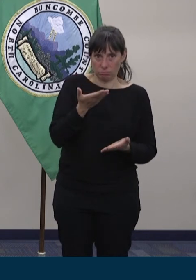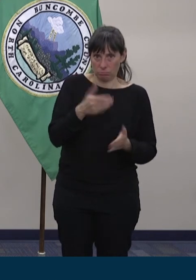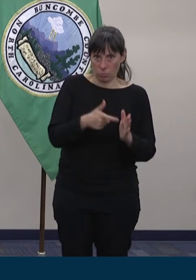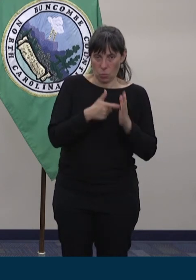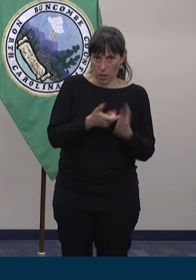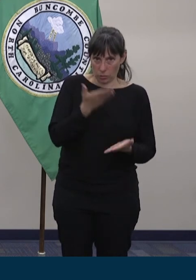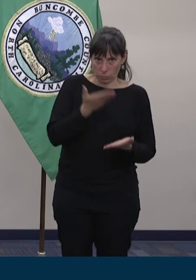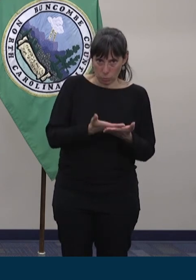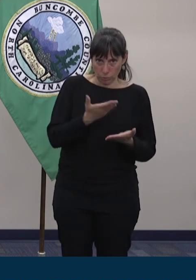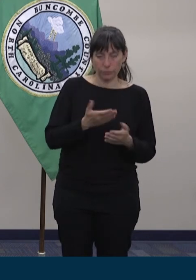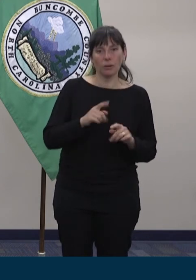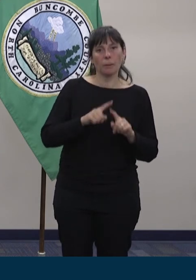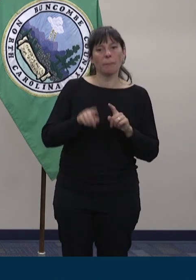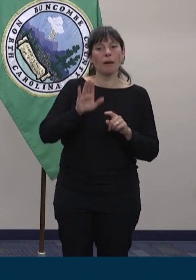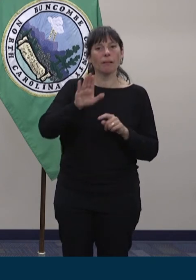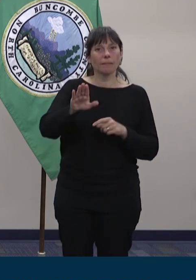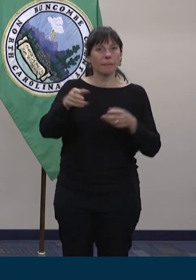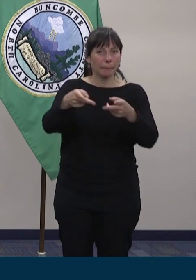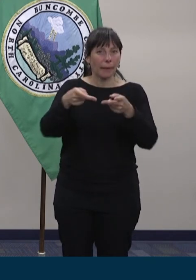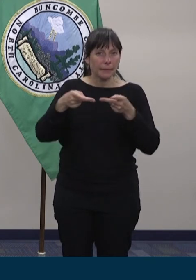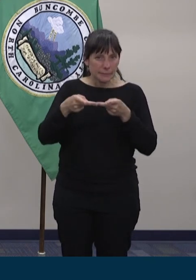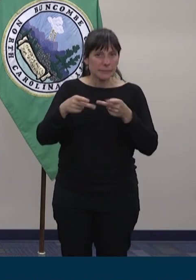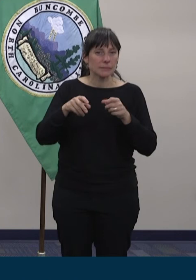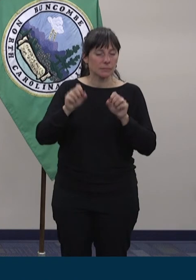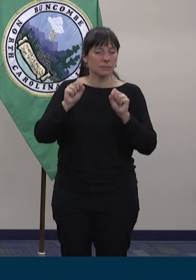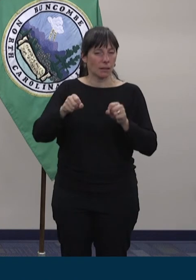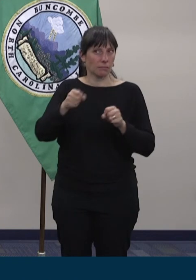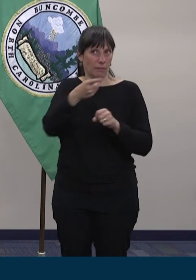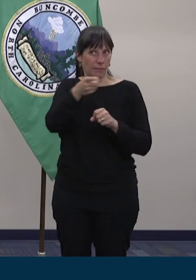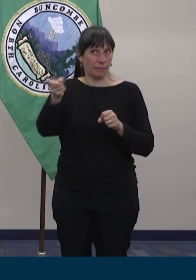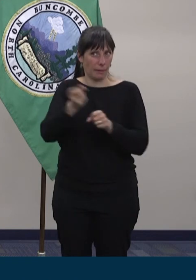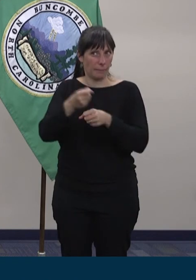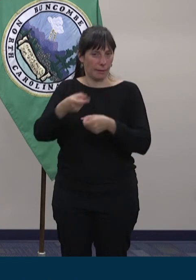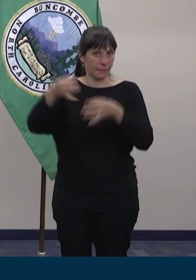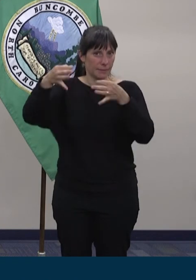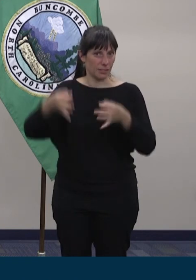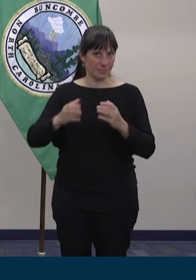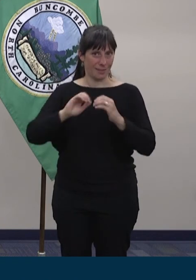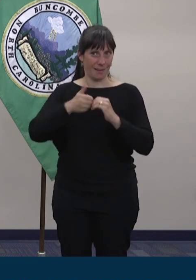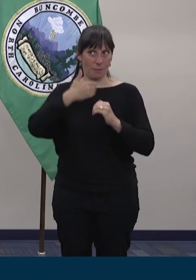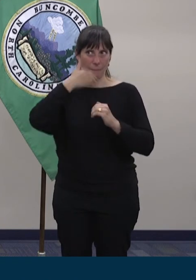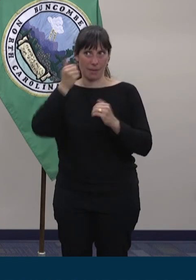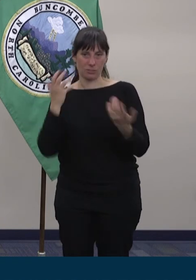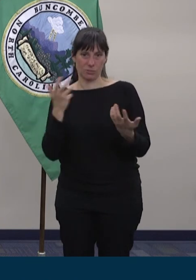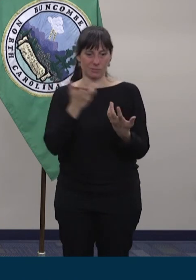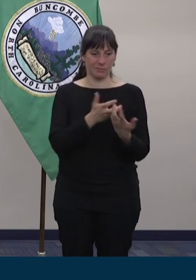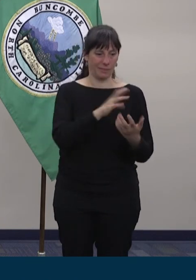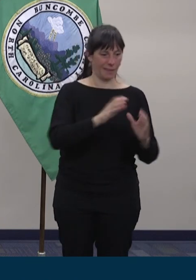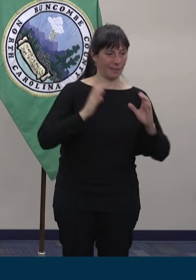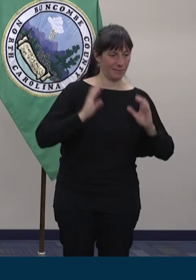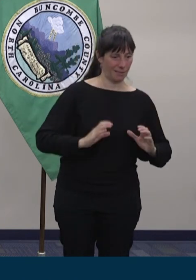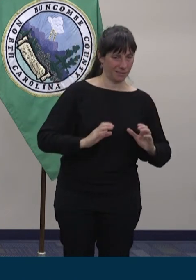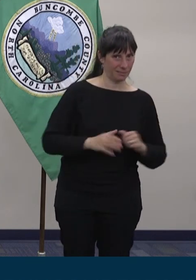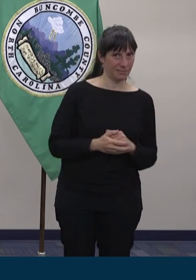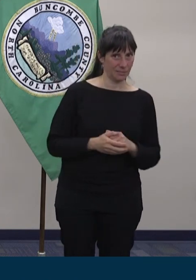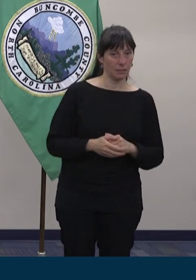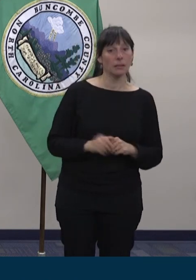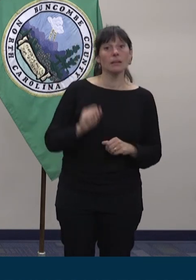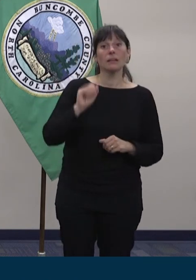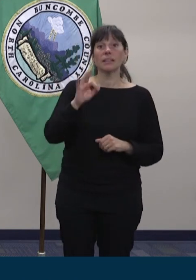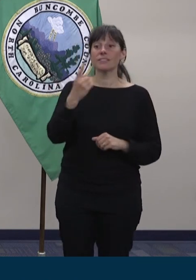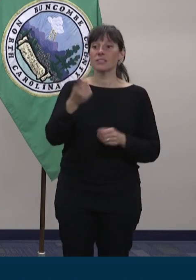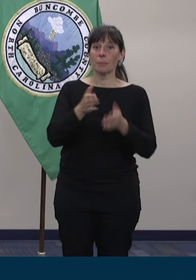how to best manage service delivery for that client. This means someone who cites an exception